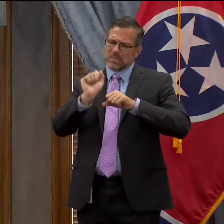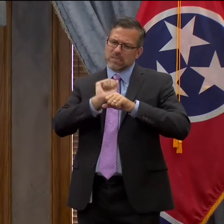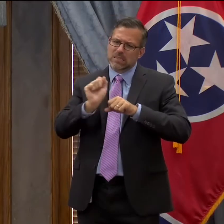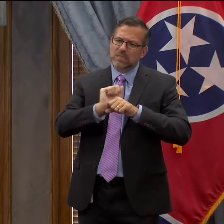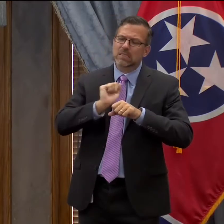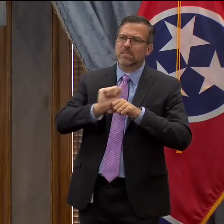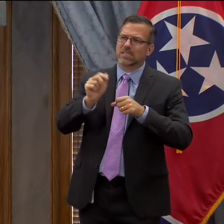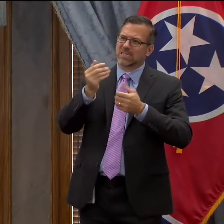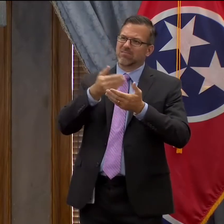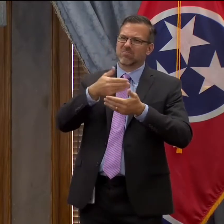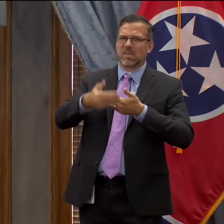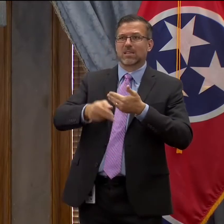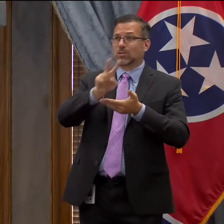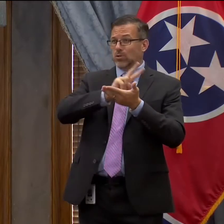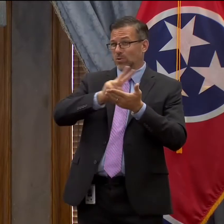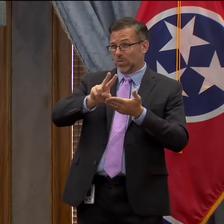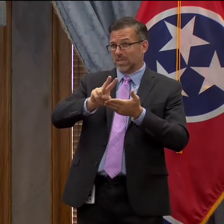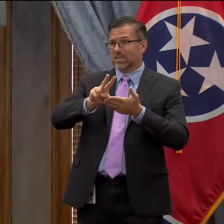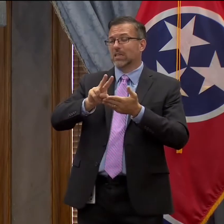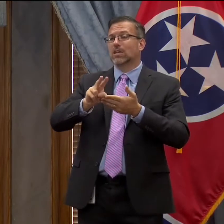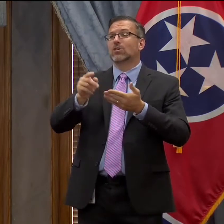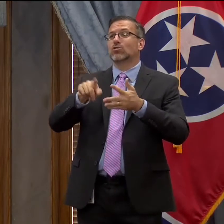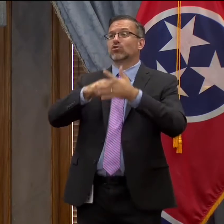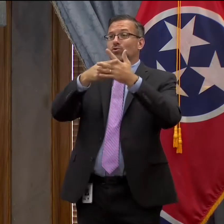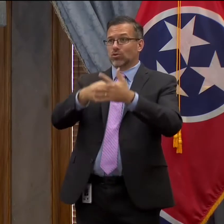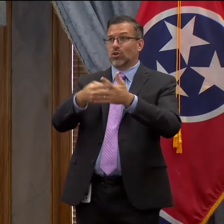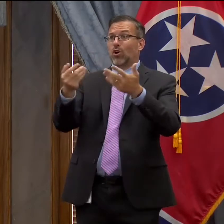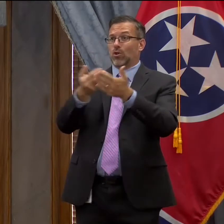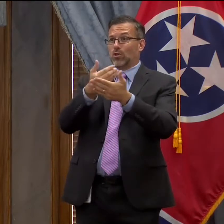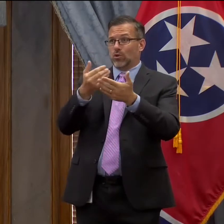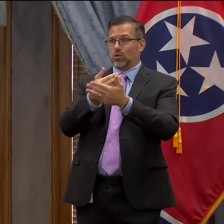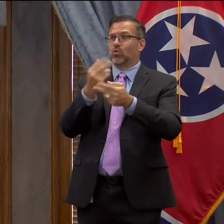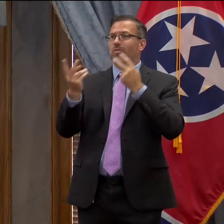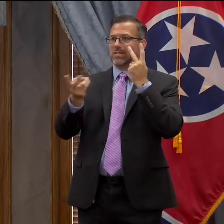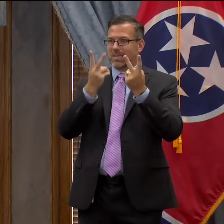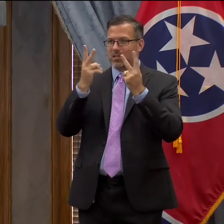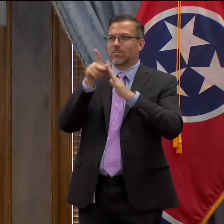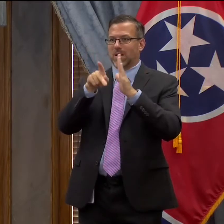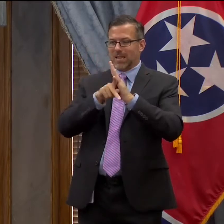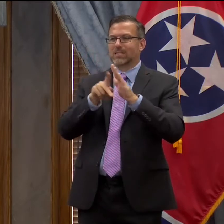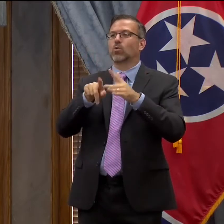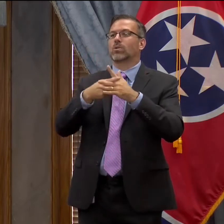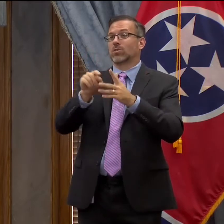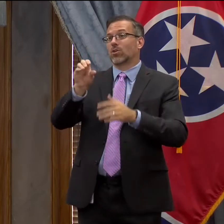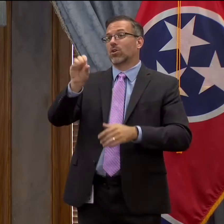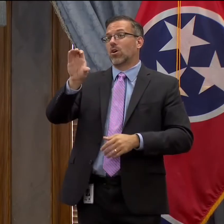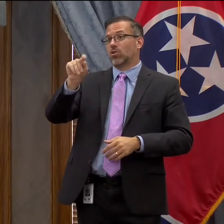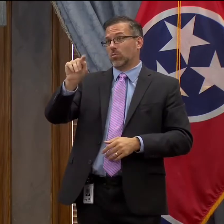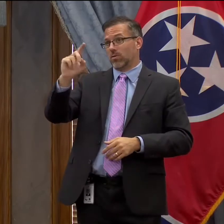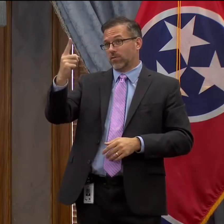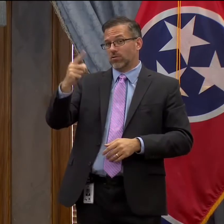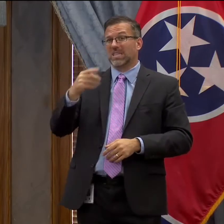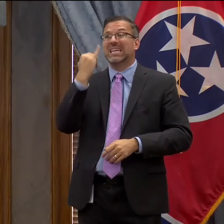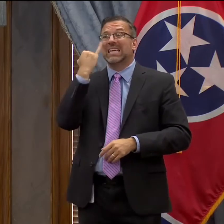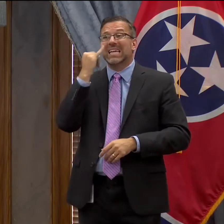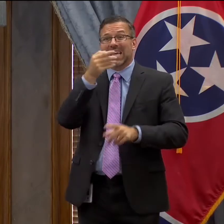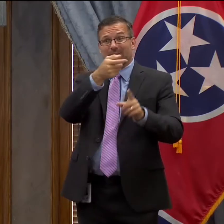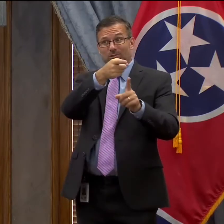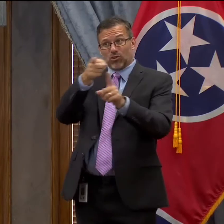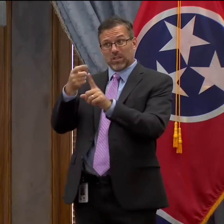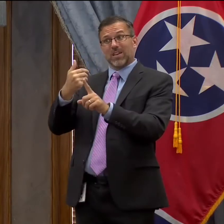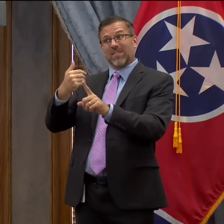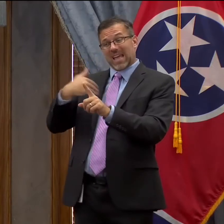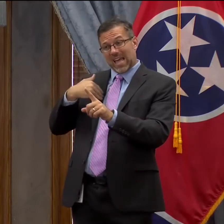the implementation of these new guidelines on October 1st. If you have a loved one in a facility that qualifies